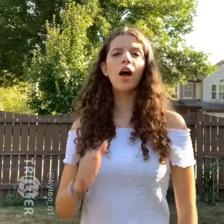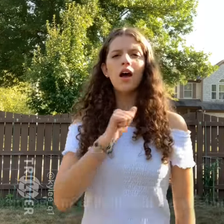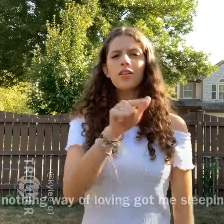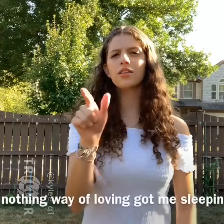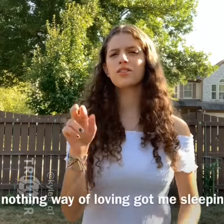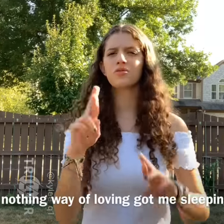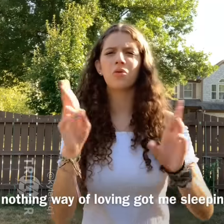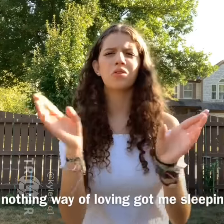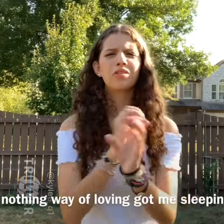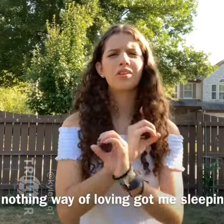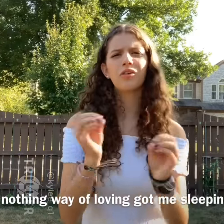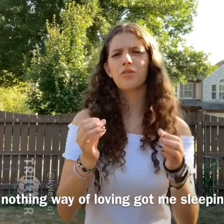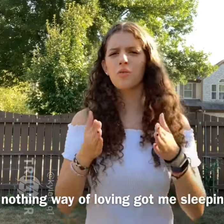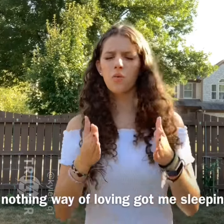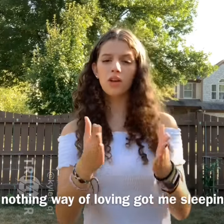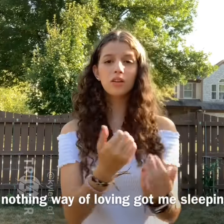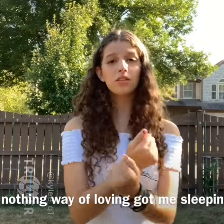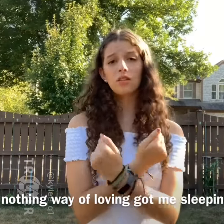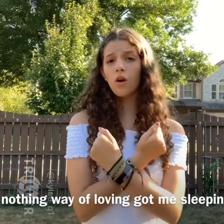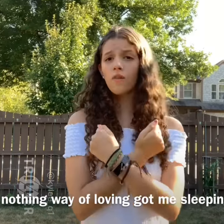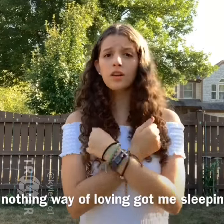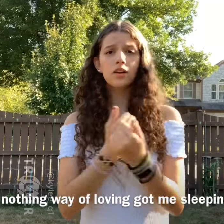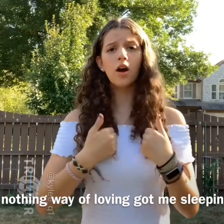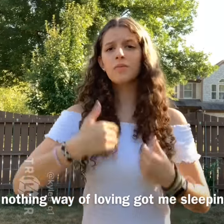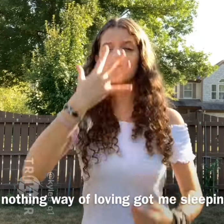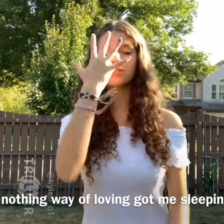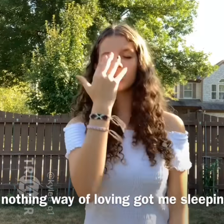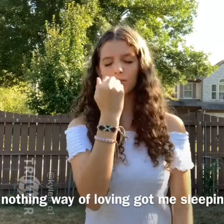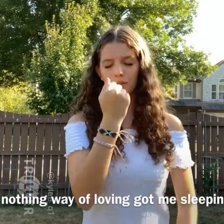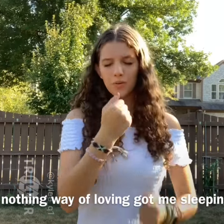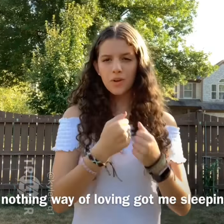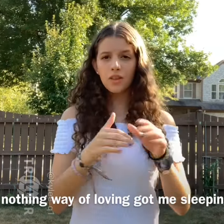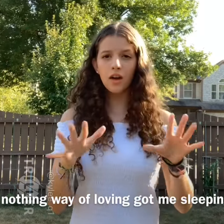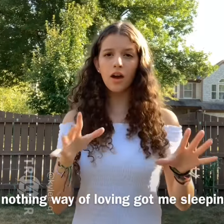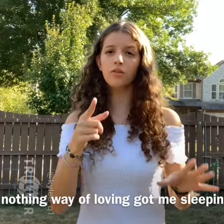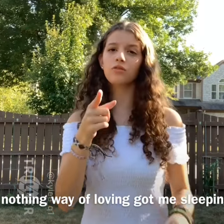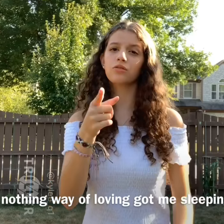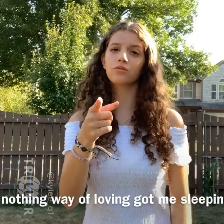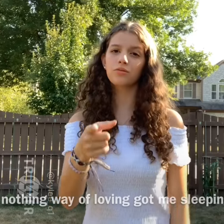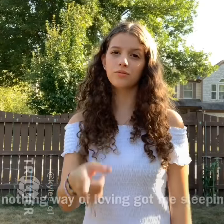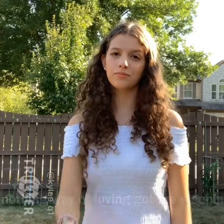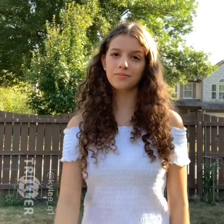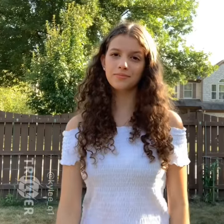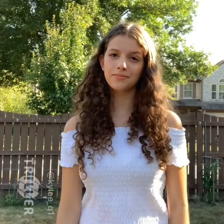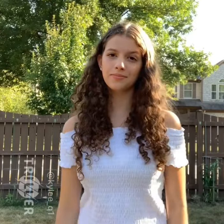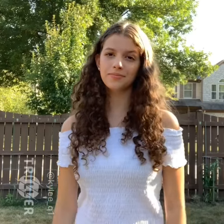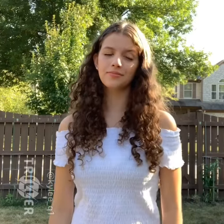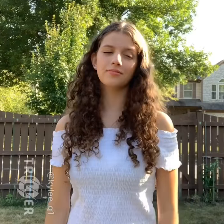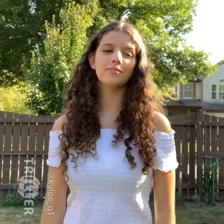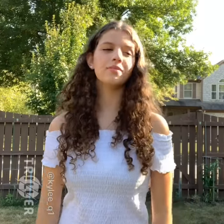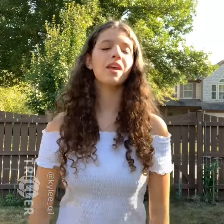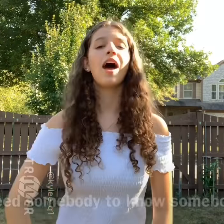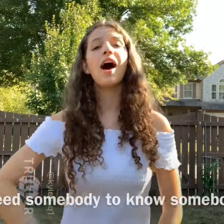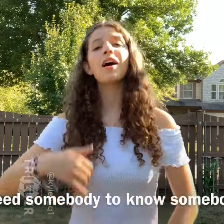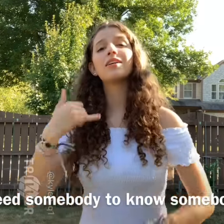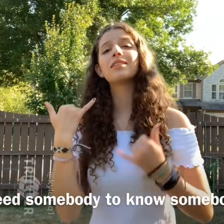This all or nothing way of loving, I'll be sleeping without you Now I need